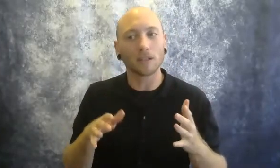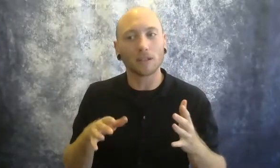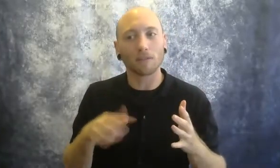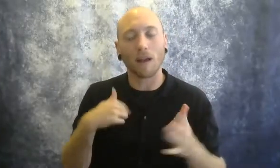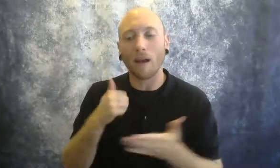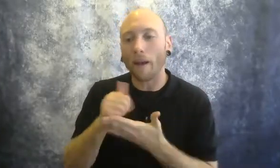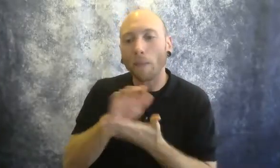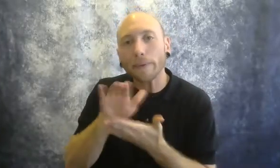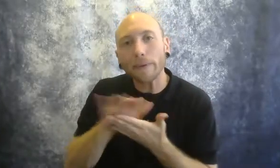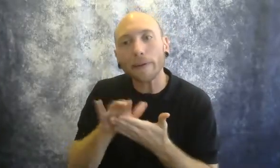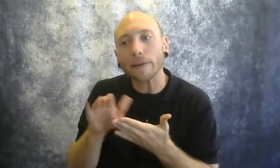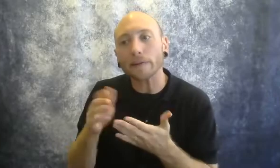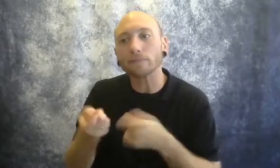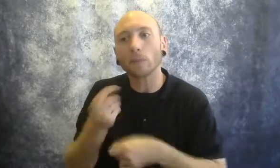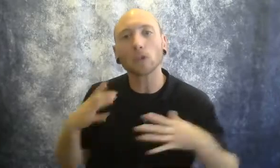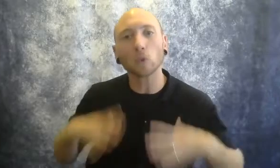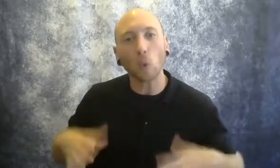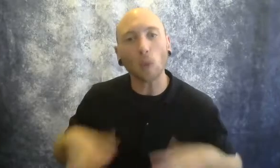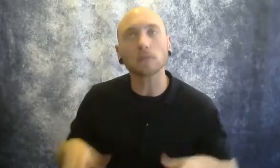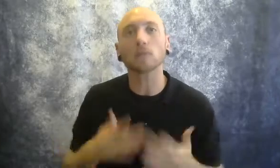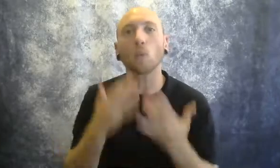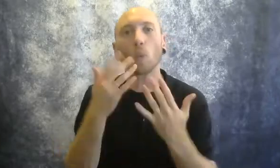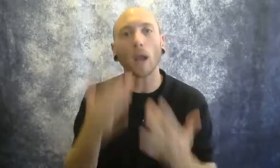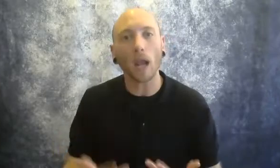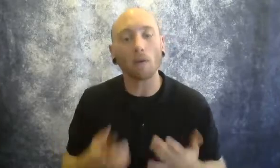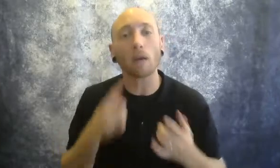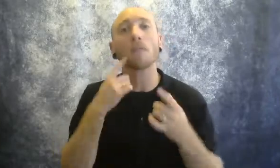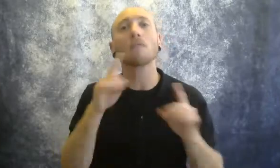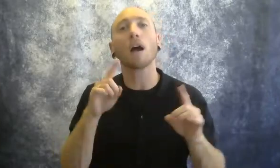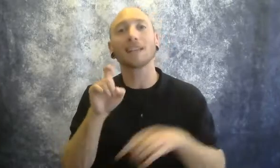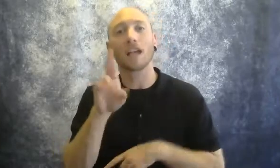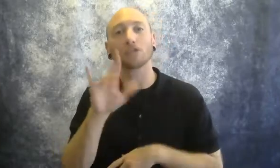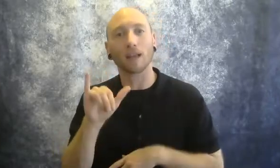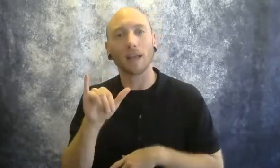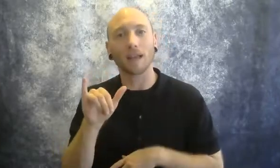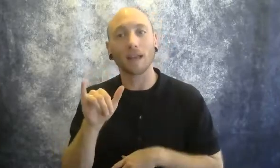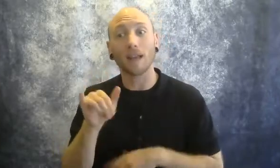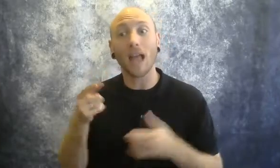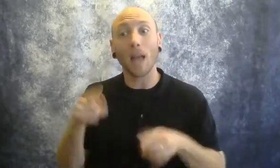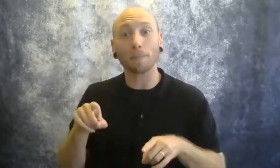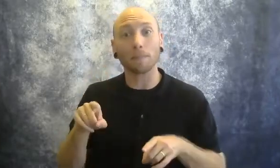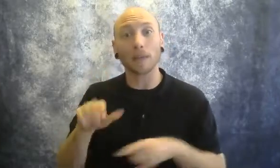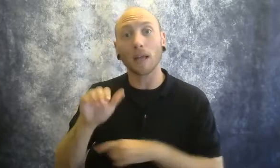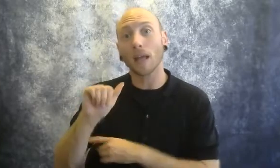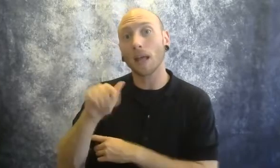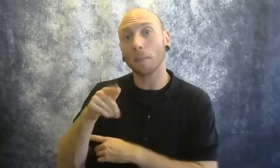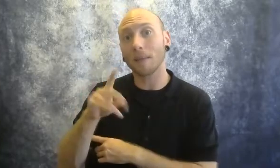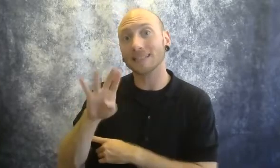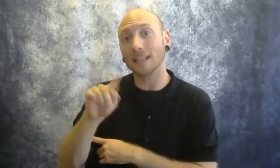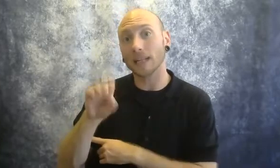I cleaned her up. I put clean bedclothes on her, and we waited, and they took her in. Then they x-rayed her and all of that, and they found out she